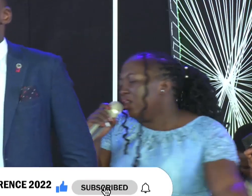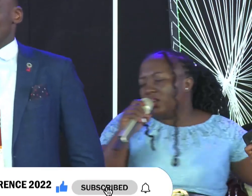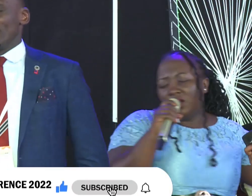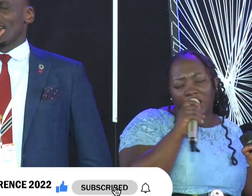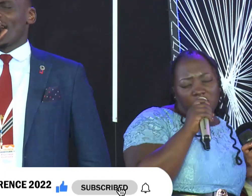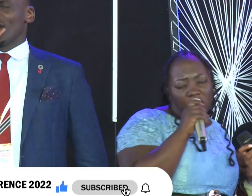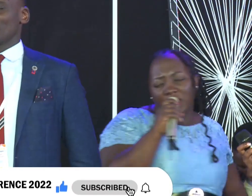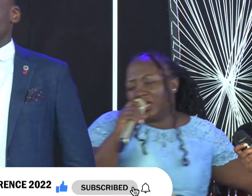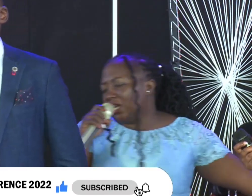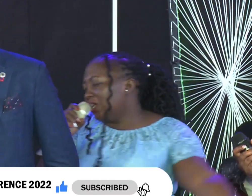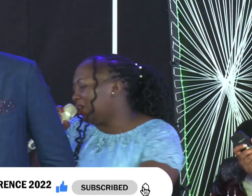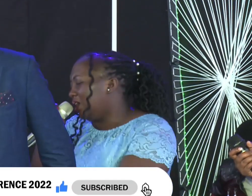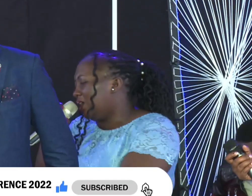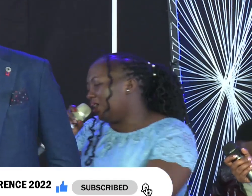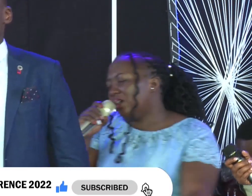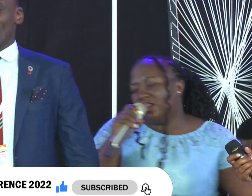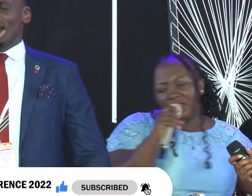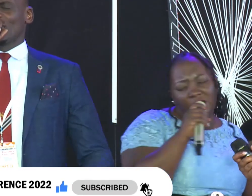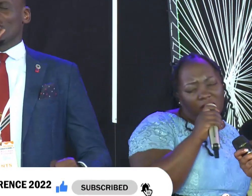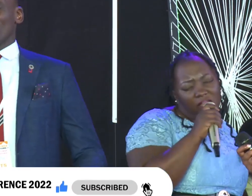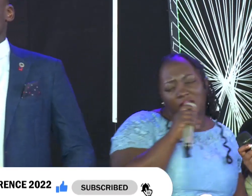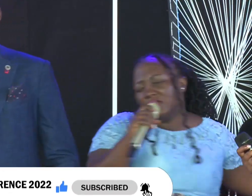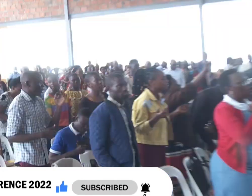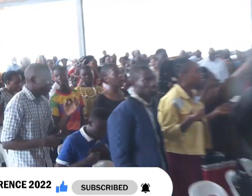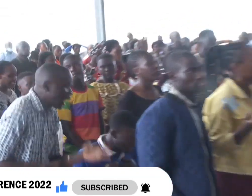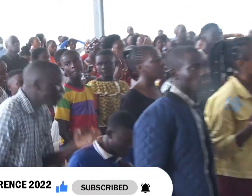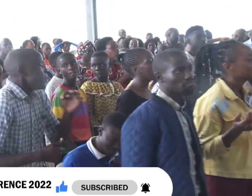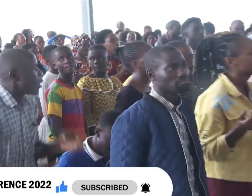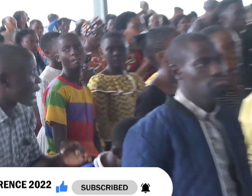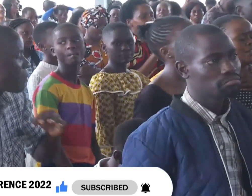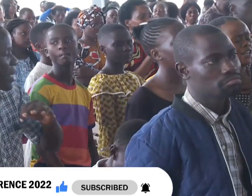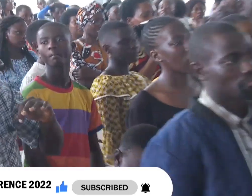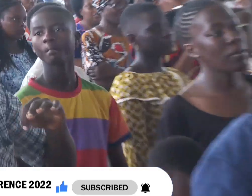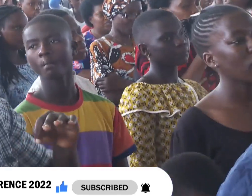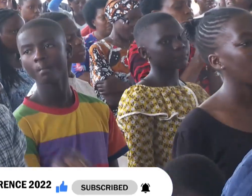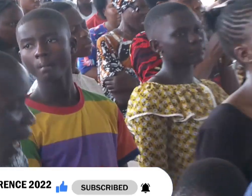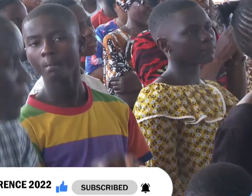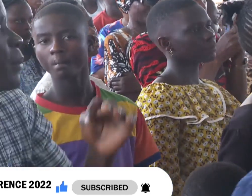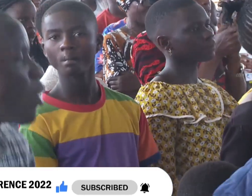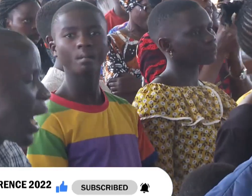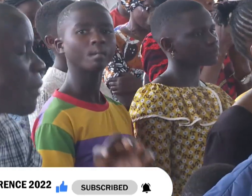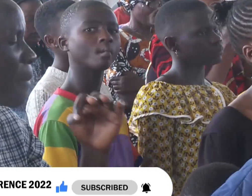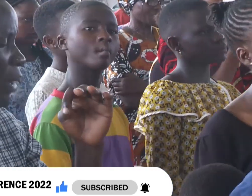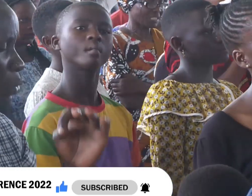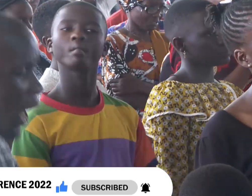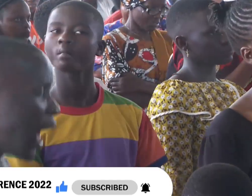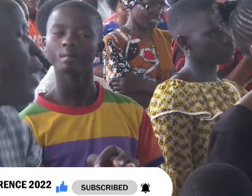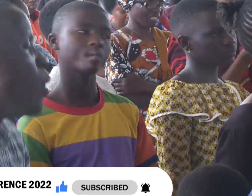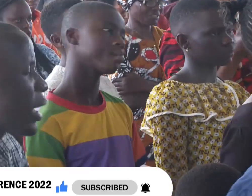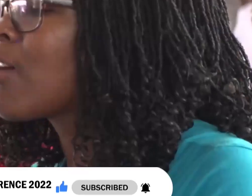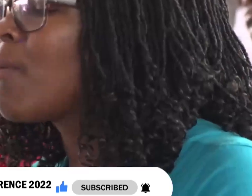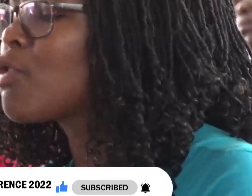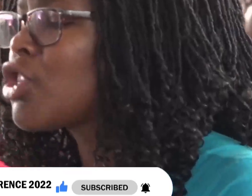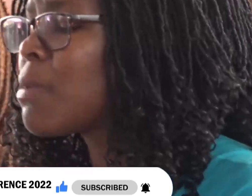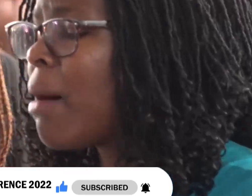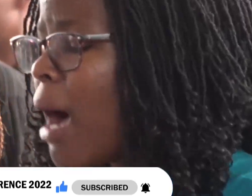Mukama neetaagayo ekisa neetaagayo ekisa kino Mukama neetaagayo obuyambi buno neetaagayo amaanyi